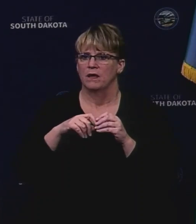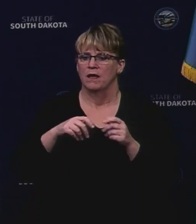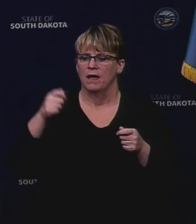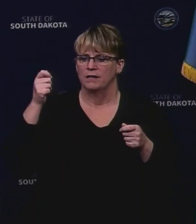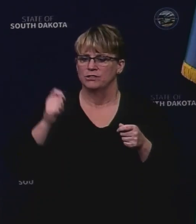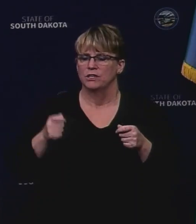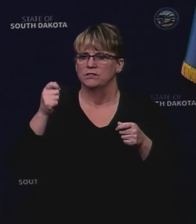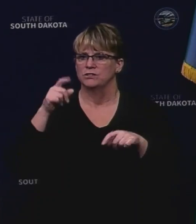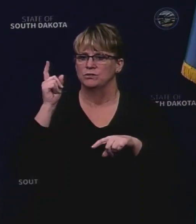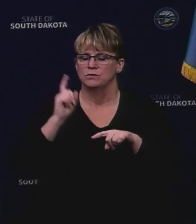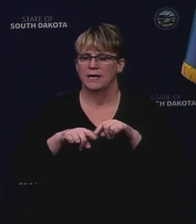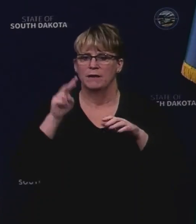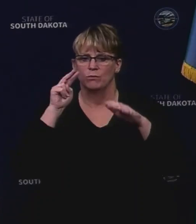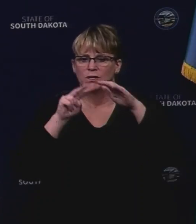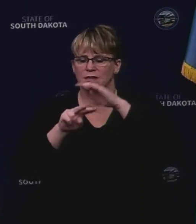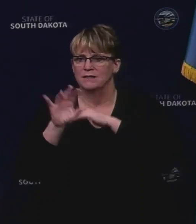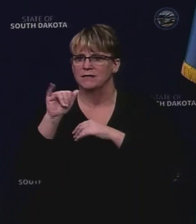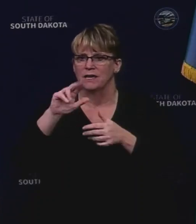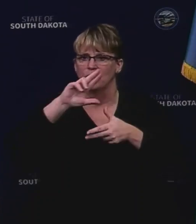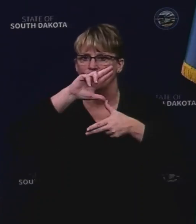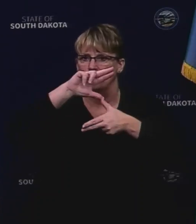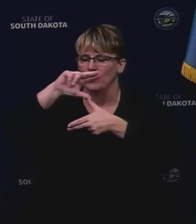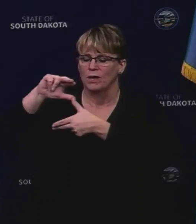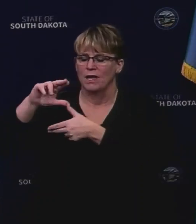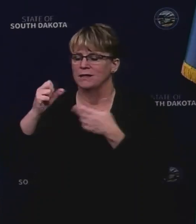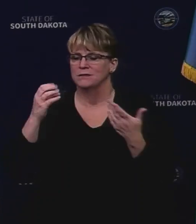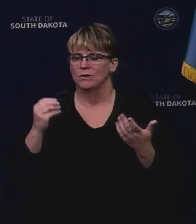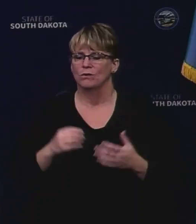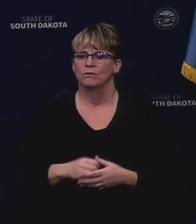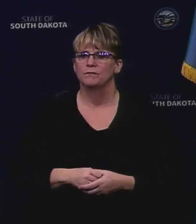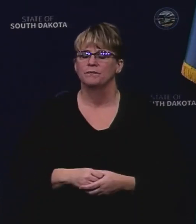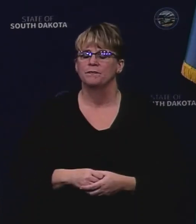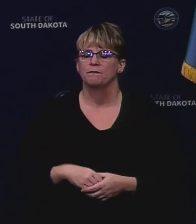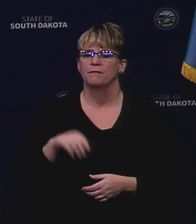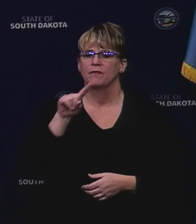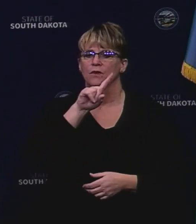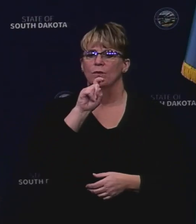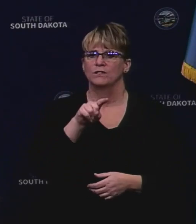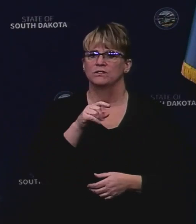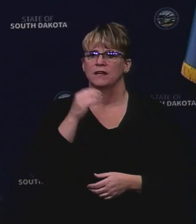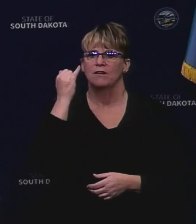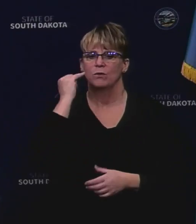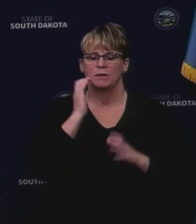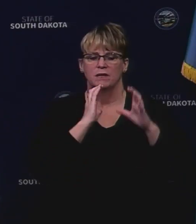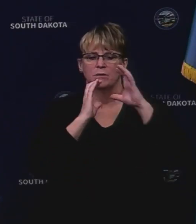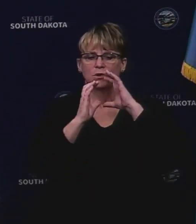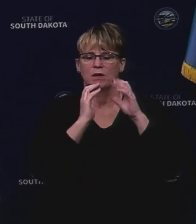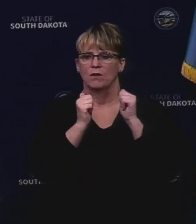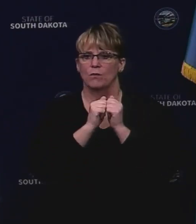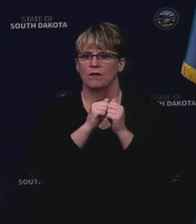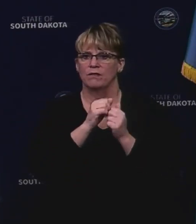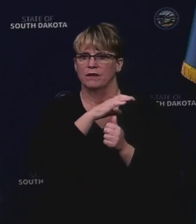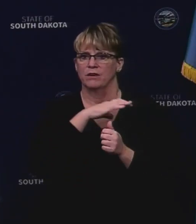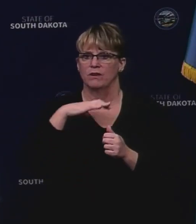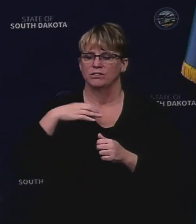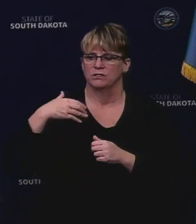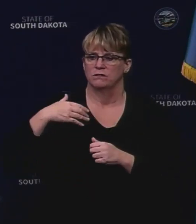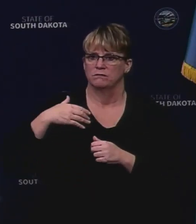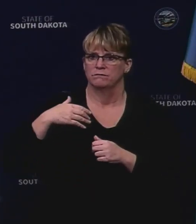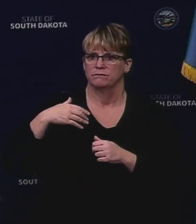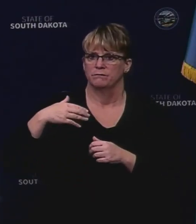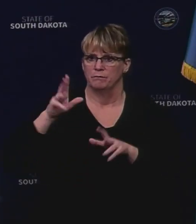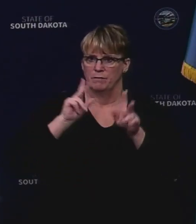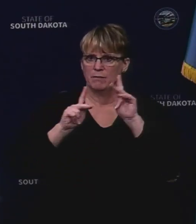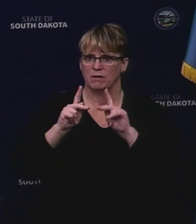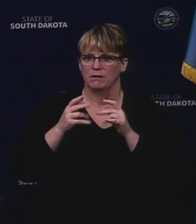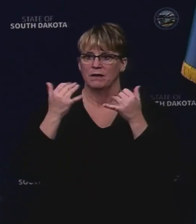can't predict, or it's right. So the question is if we've been communicating with our congressional delegation, and we have